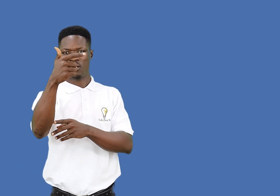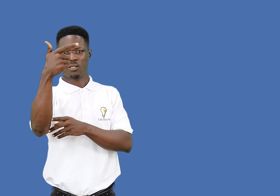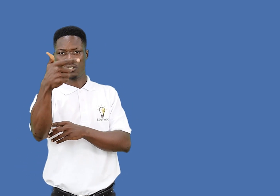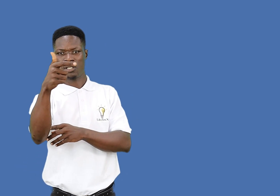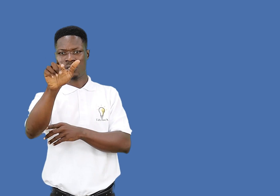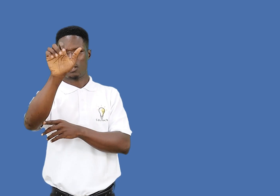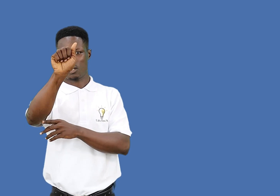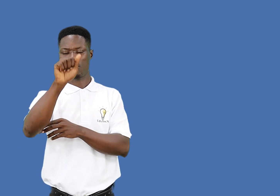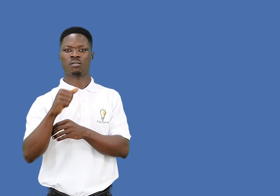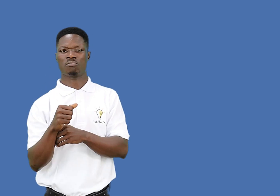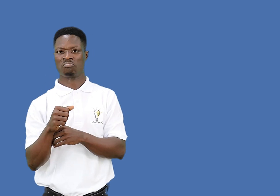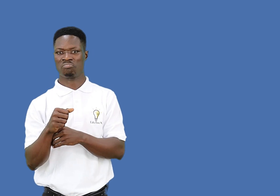The next one is